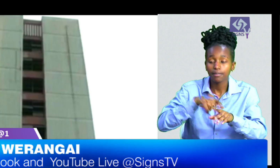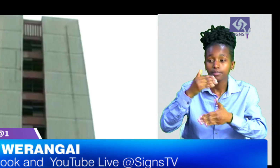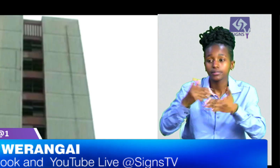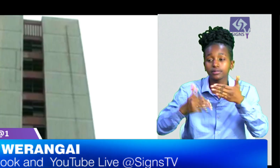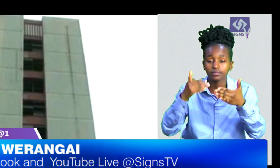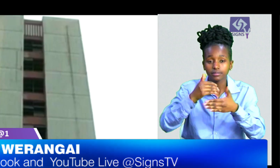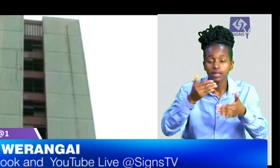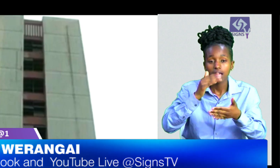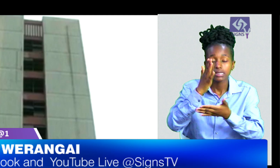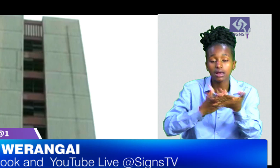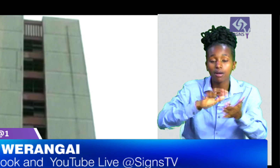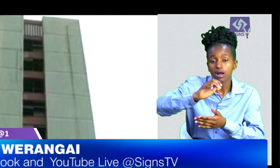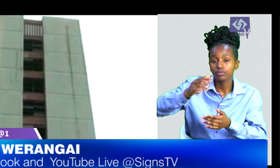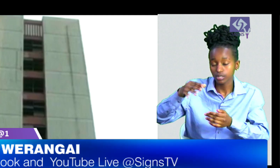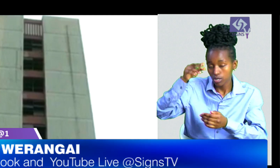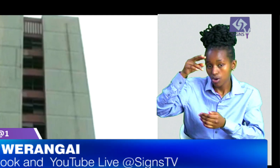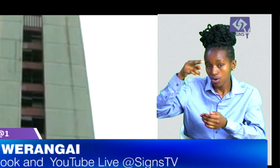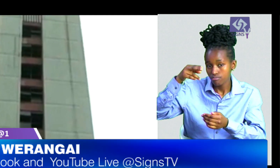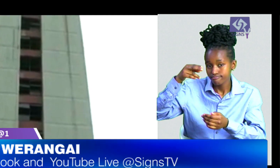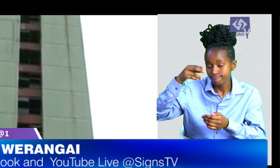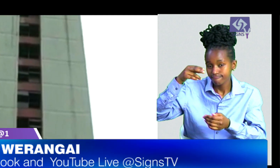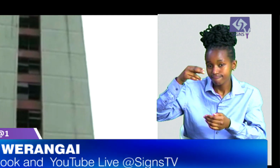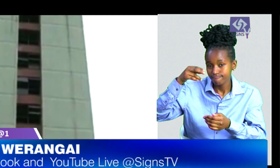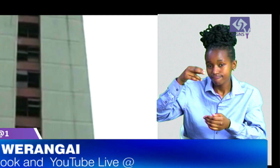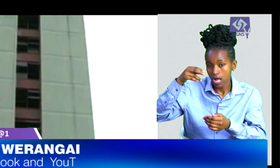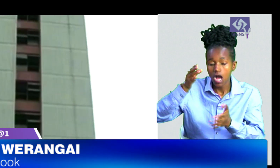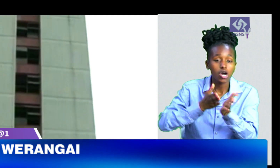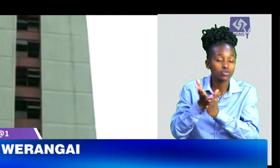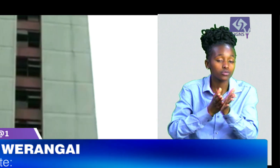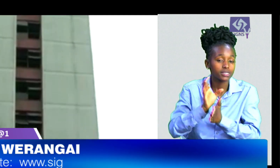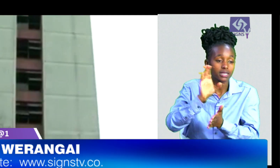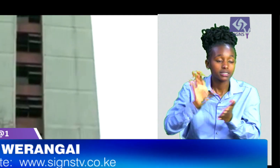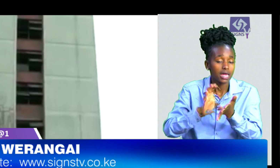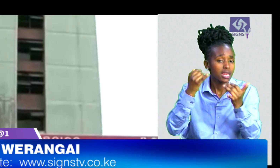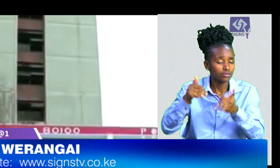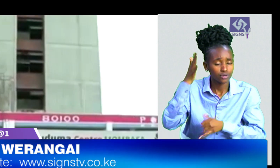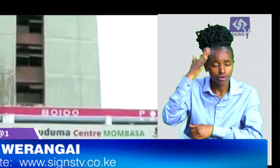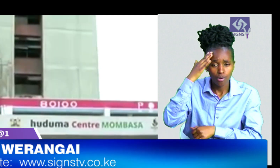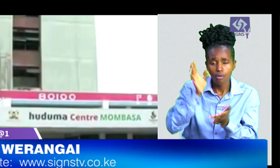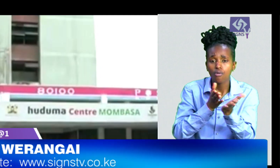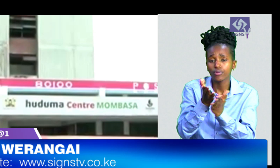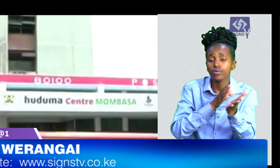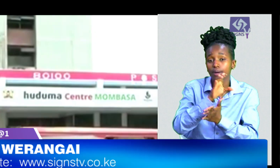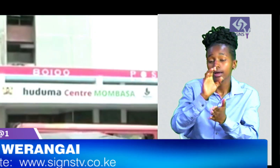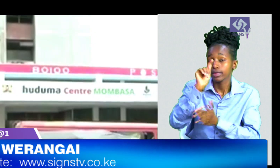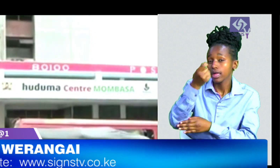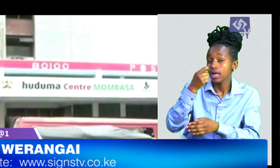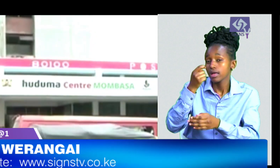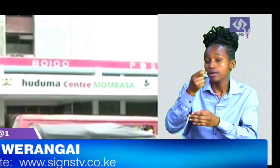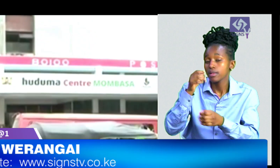sub-county Huduma centers. Huduma Kenya has operationalized 3 additional